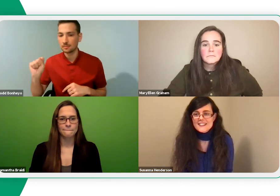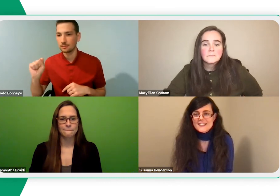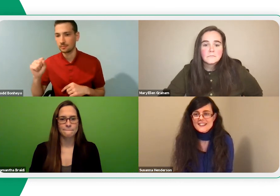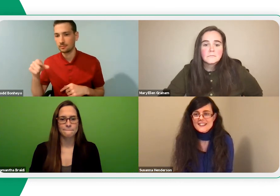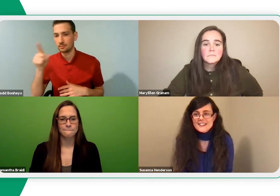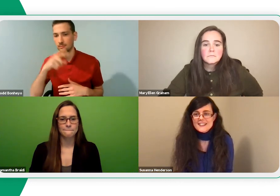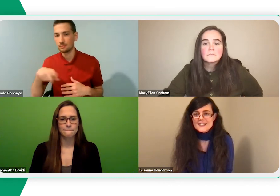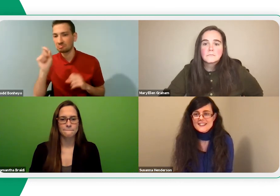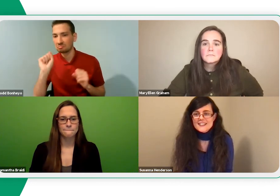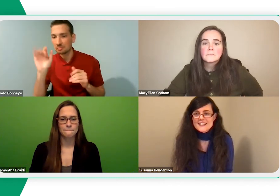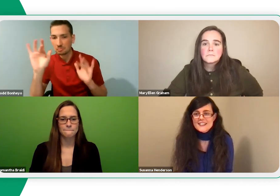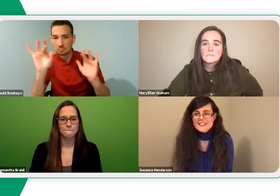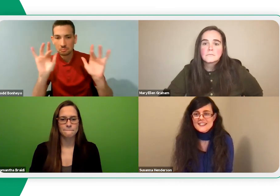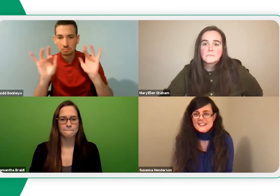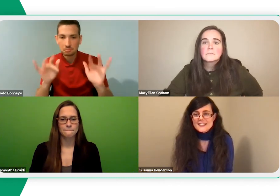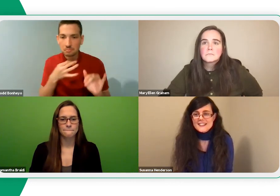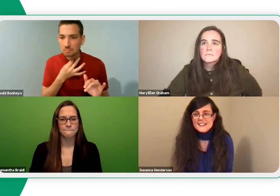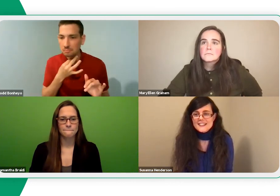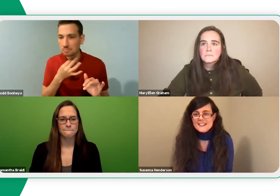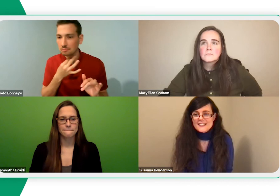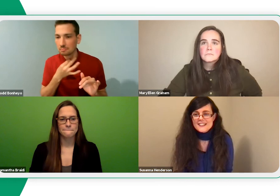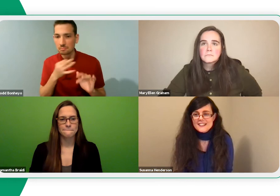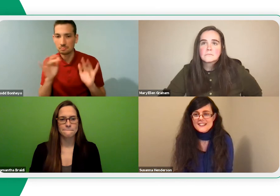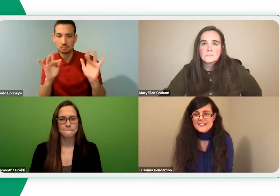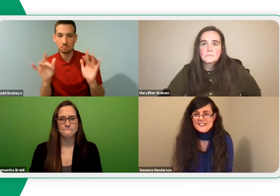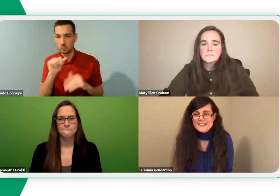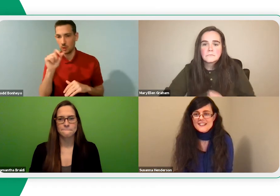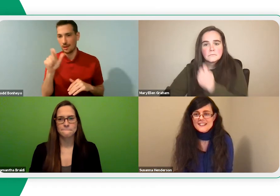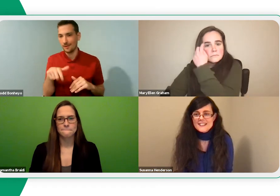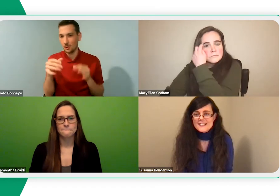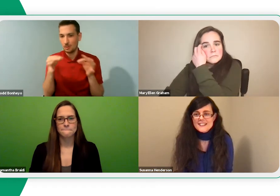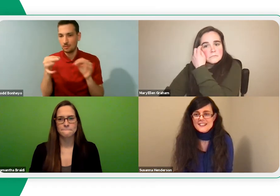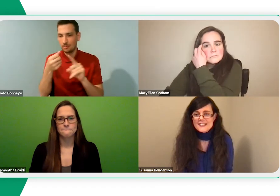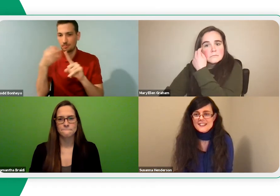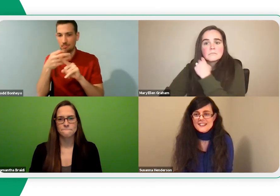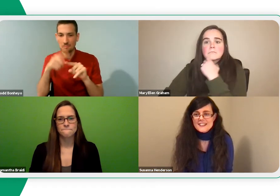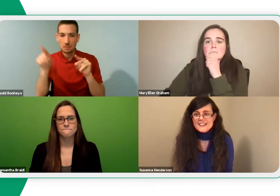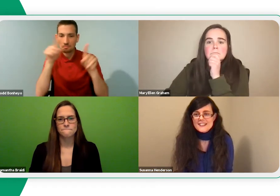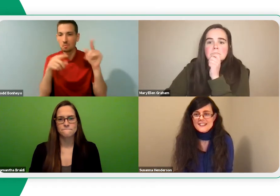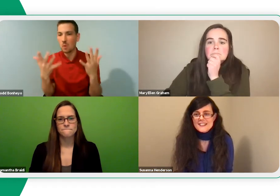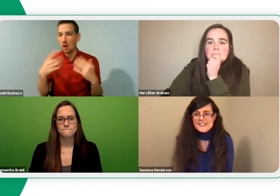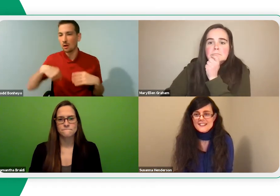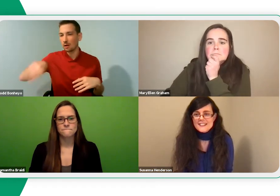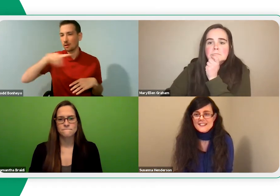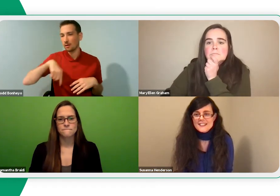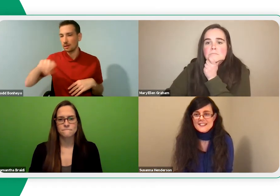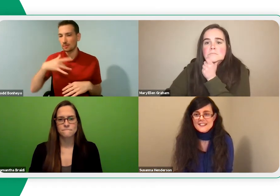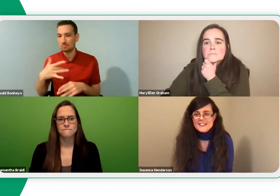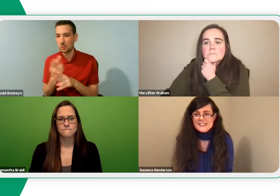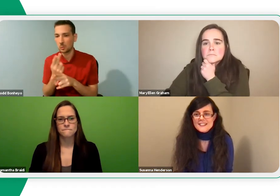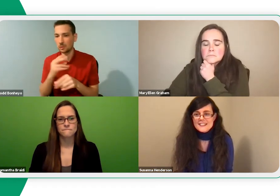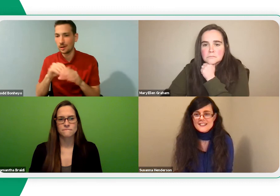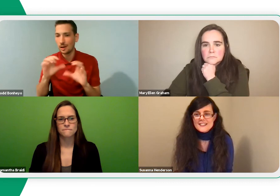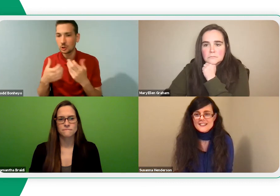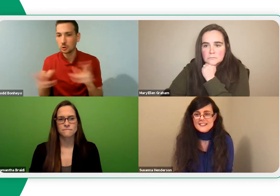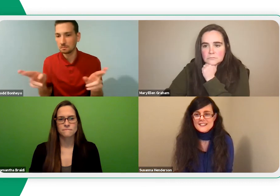This is Todd. There are different apps that you can use and click on to see what other options are out there. And if you click on each